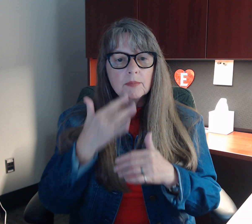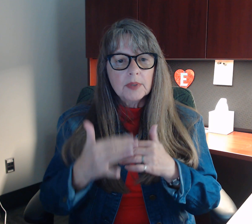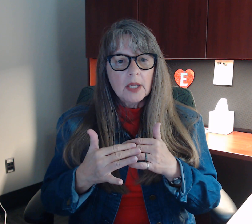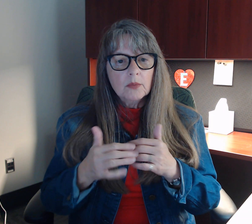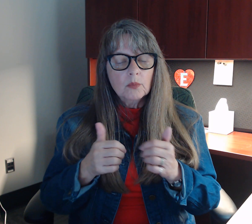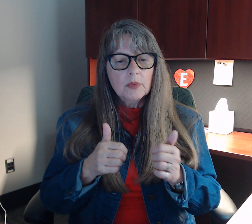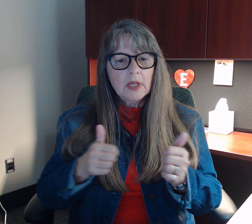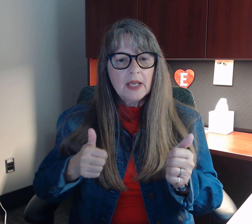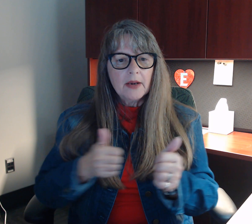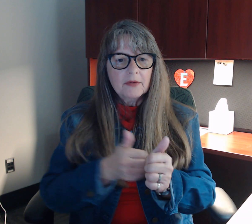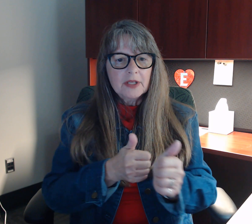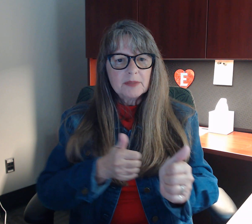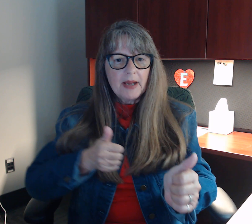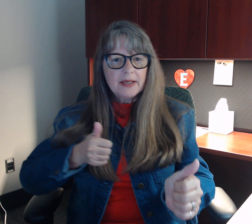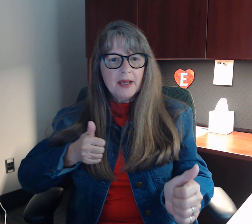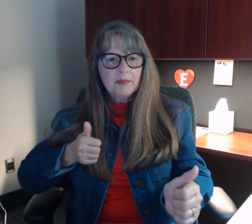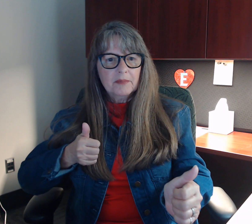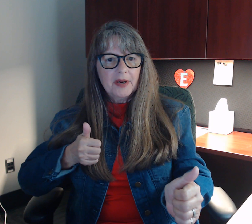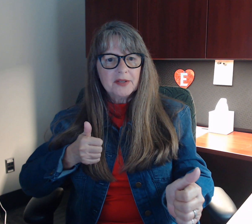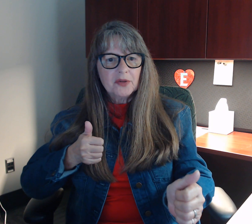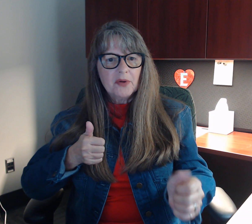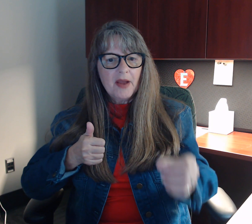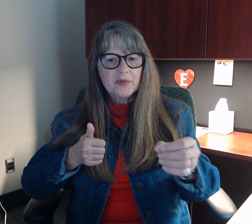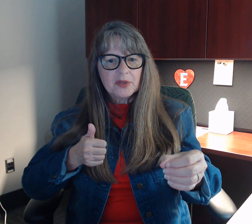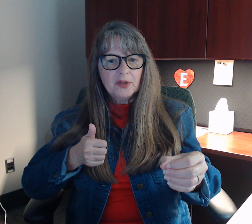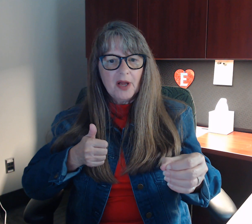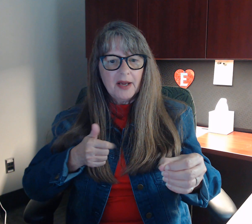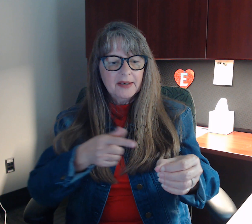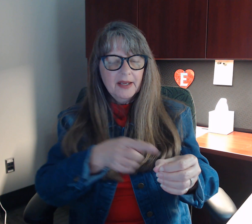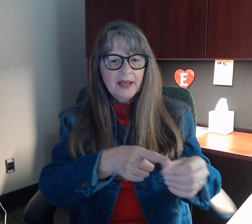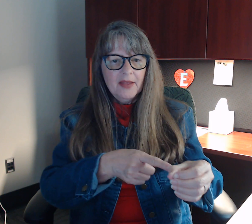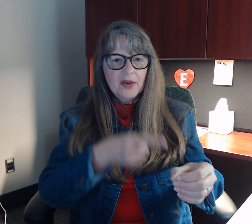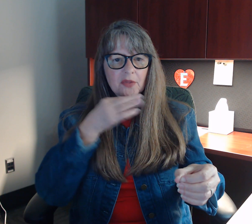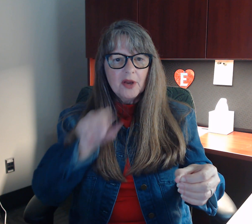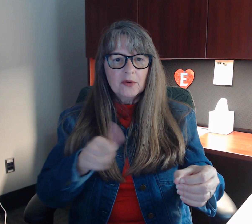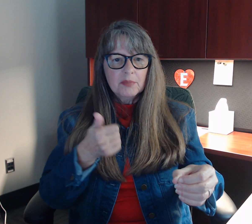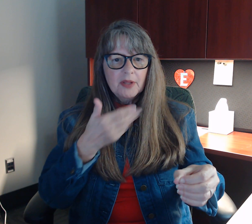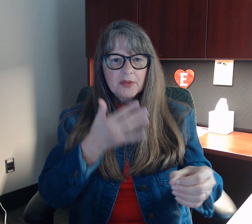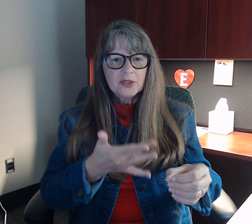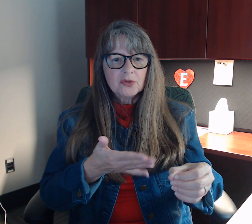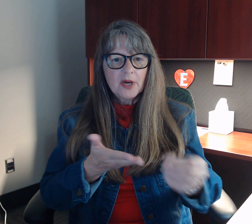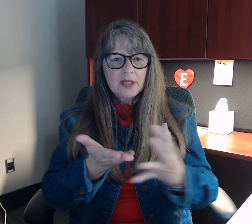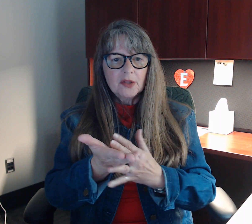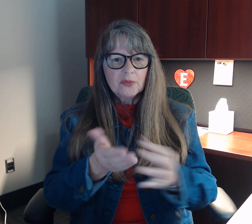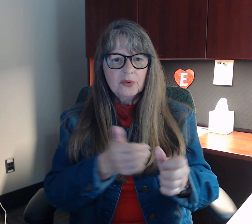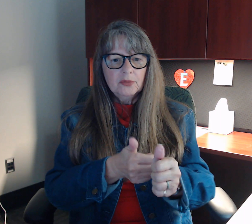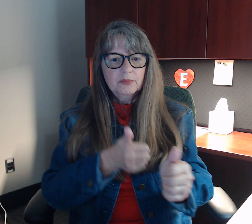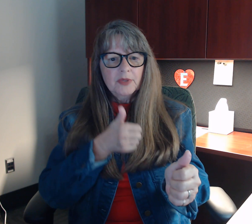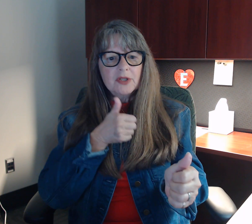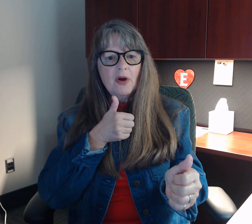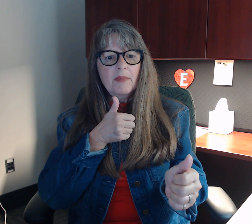blood, it kind of gets backed up, right? So you have this clot, and then all the other blood that's trying to get through, it's all backed